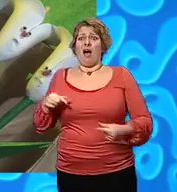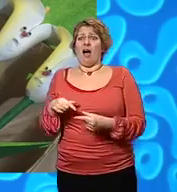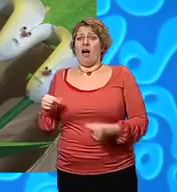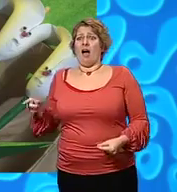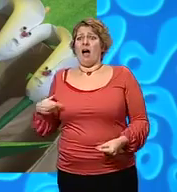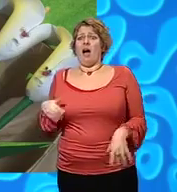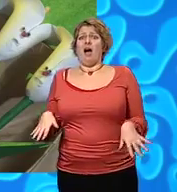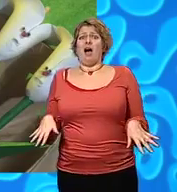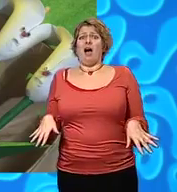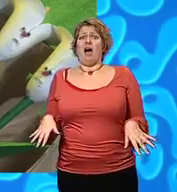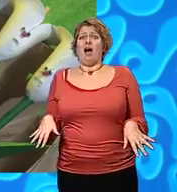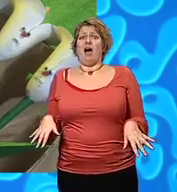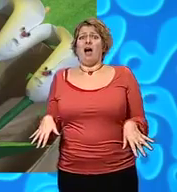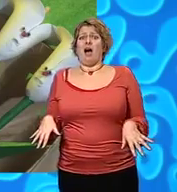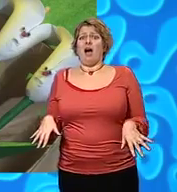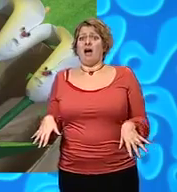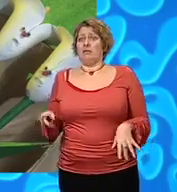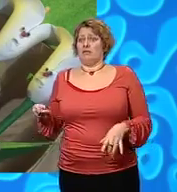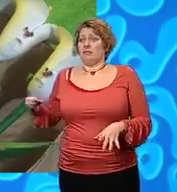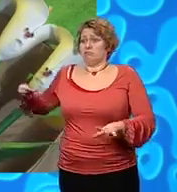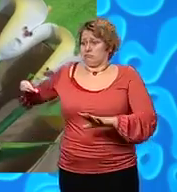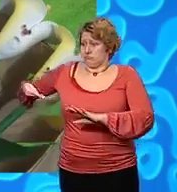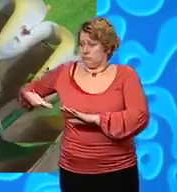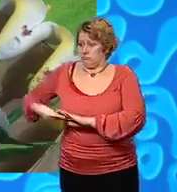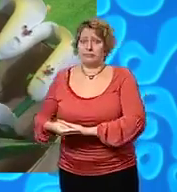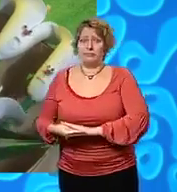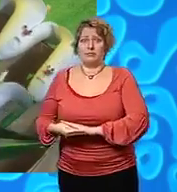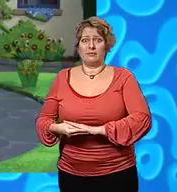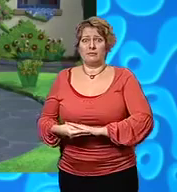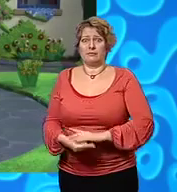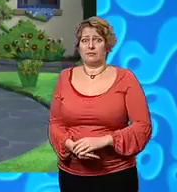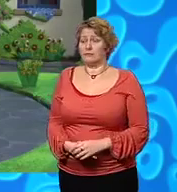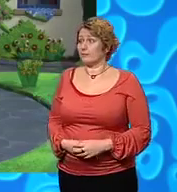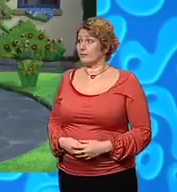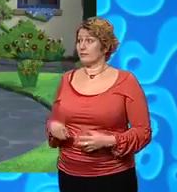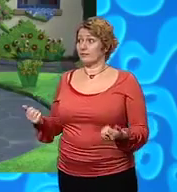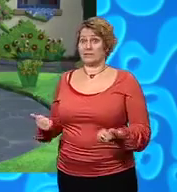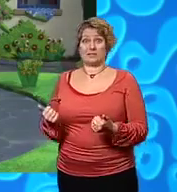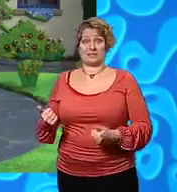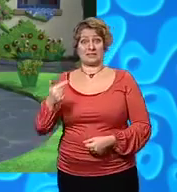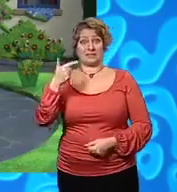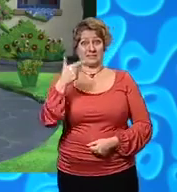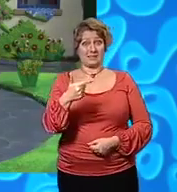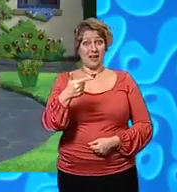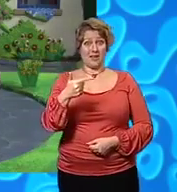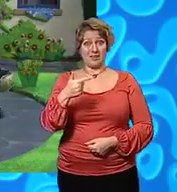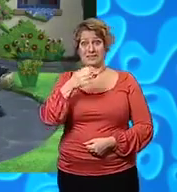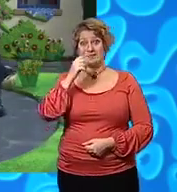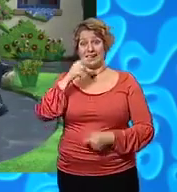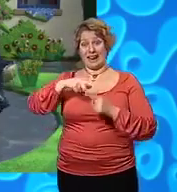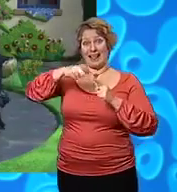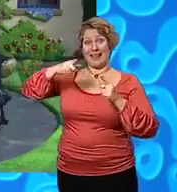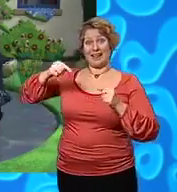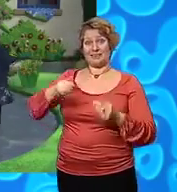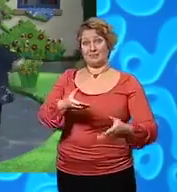petals!" shouted the lily on the left as she too was picked and put in the basket. When Mrs. had picked all 7 lilies,